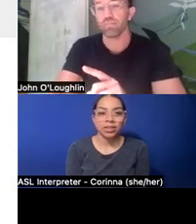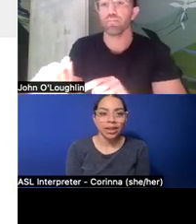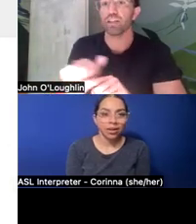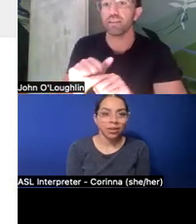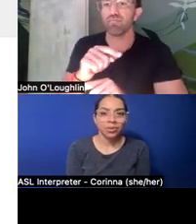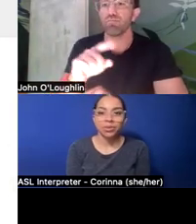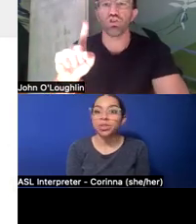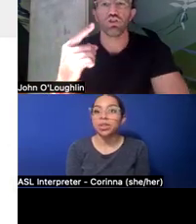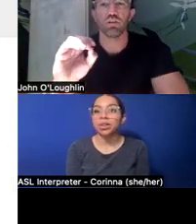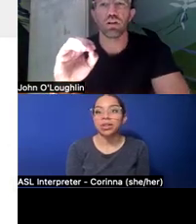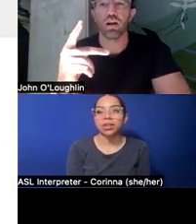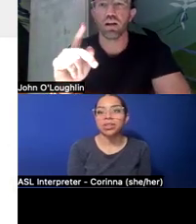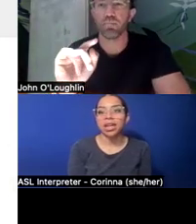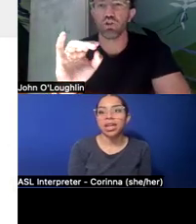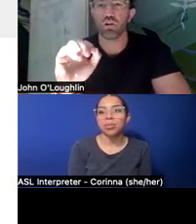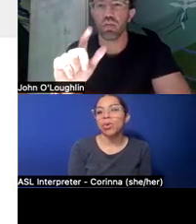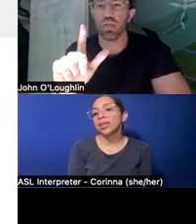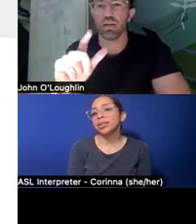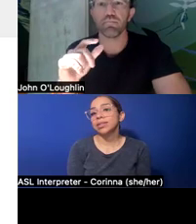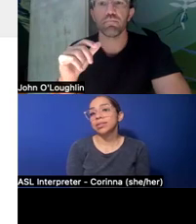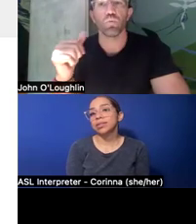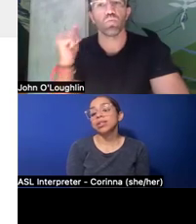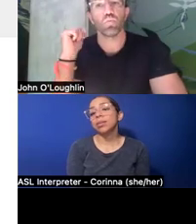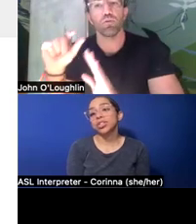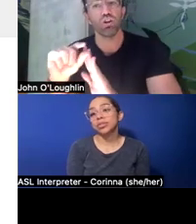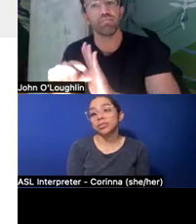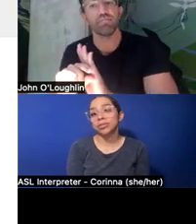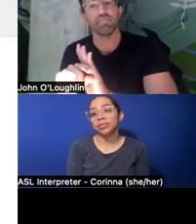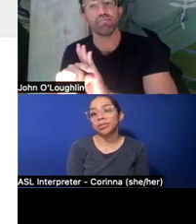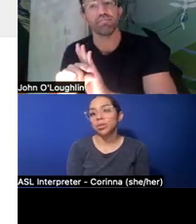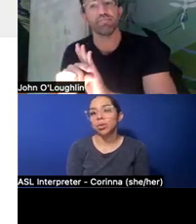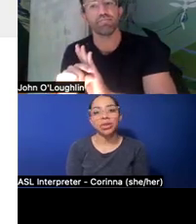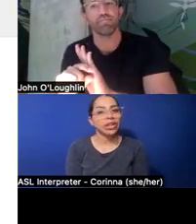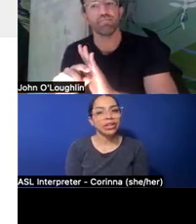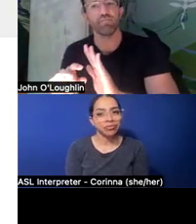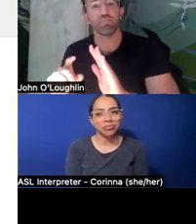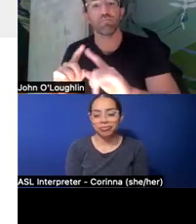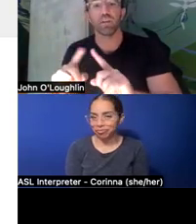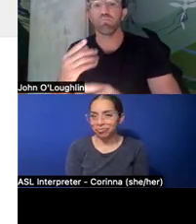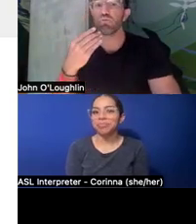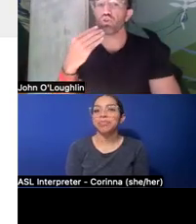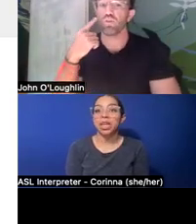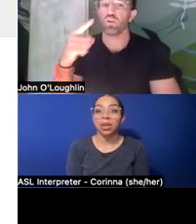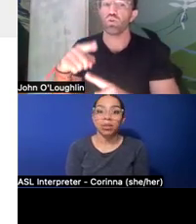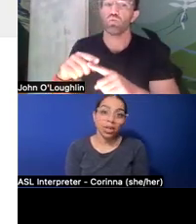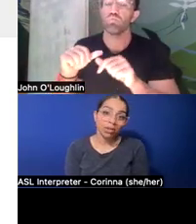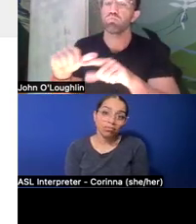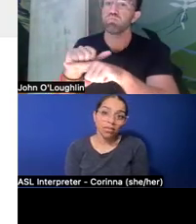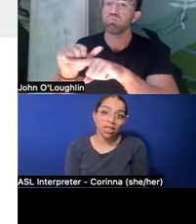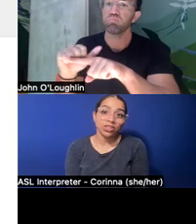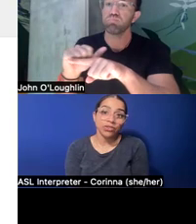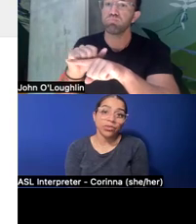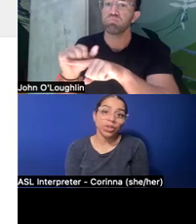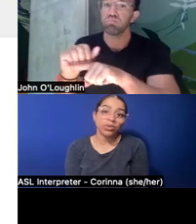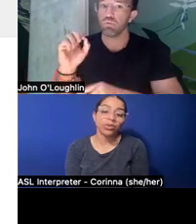and now there's a practice. It's optional. It won't be rated, but